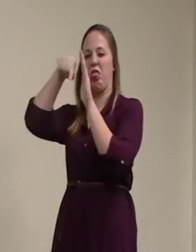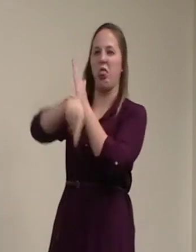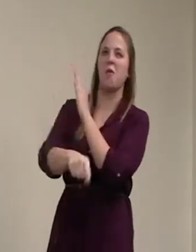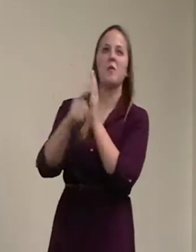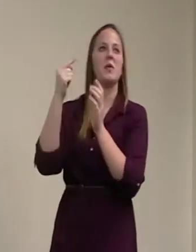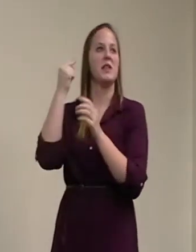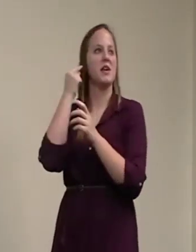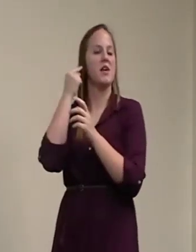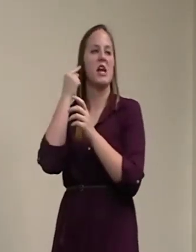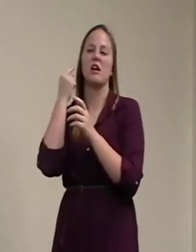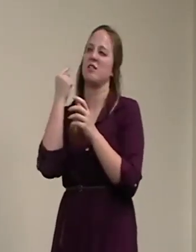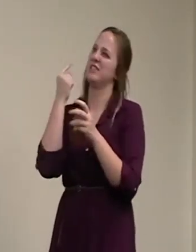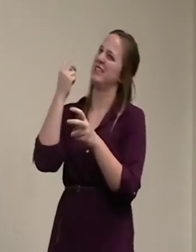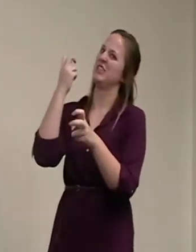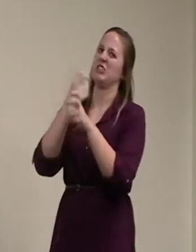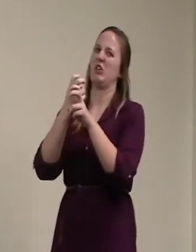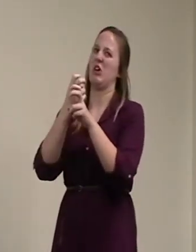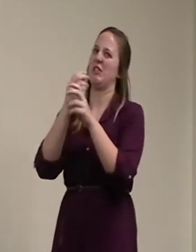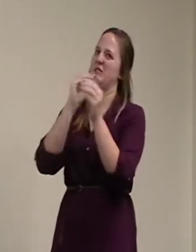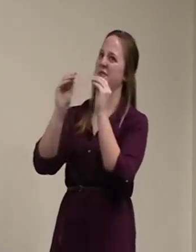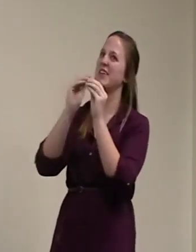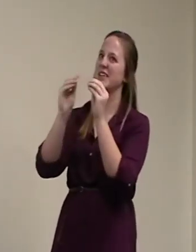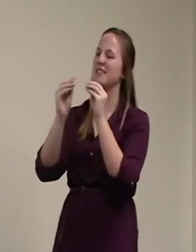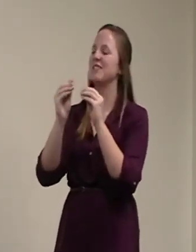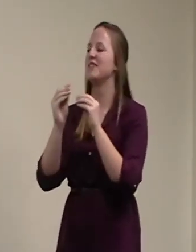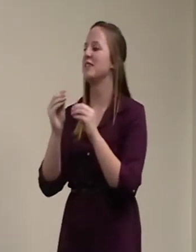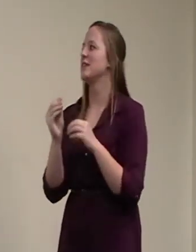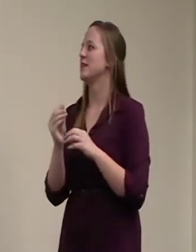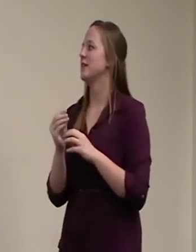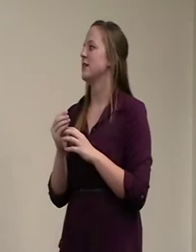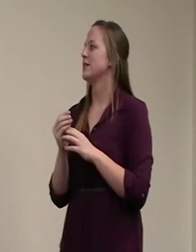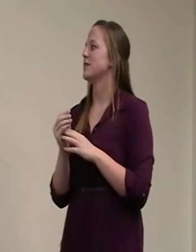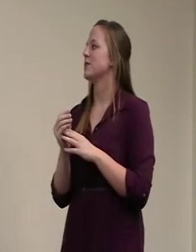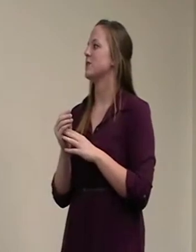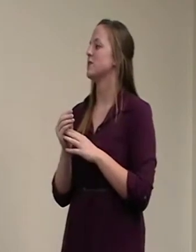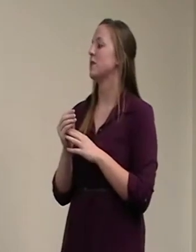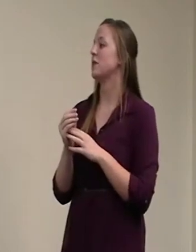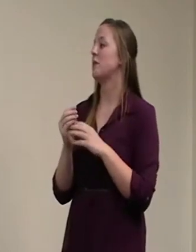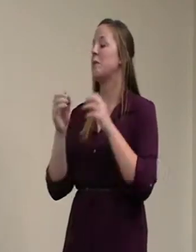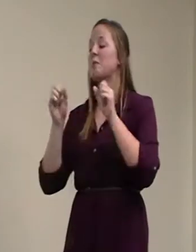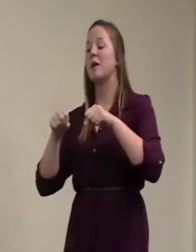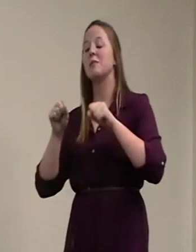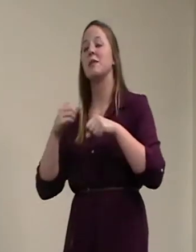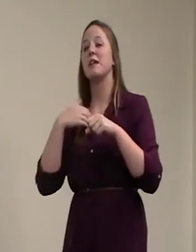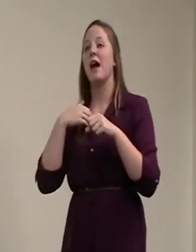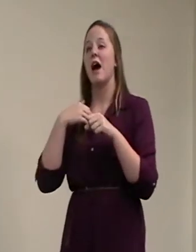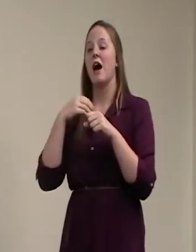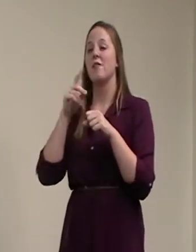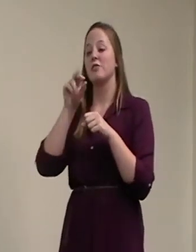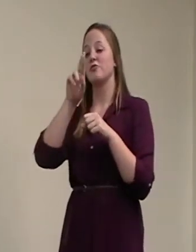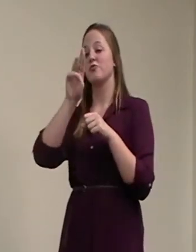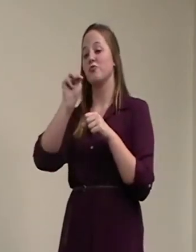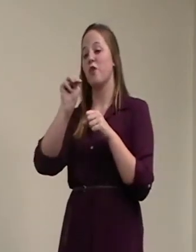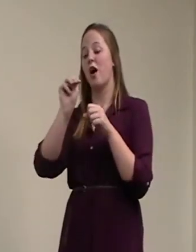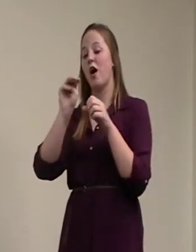Things that happen out here, you can get a hole in your eardrum, you can get fluid in the middle ear. This